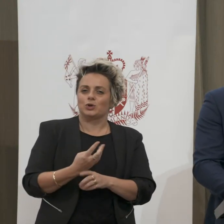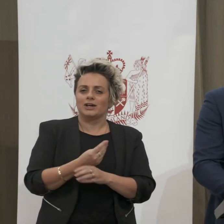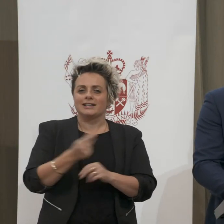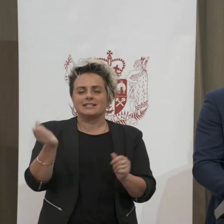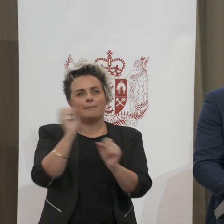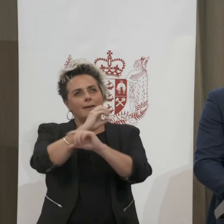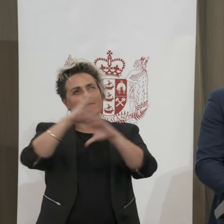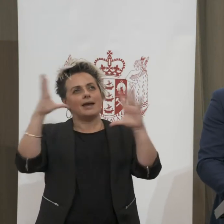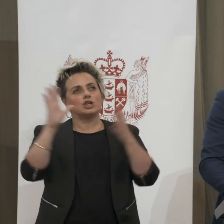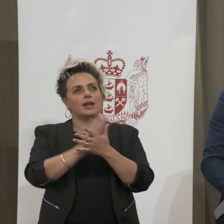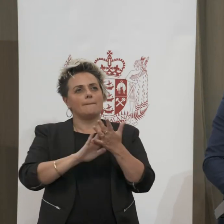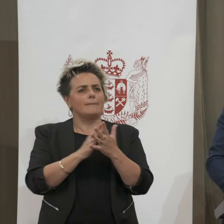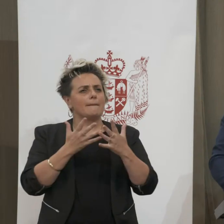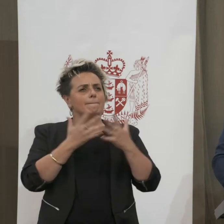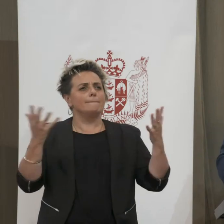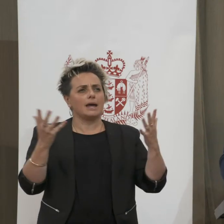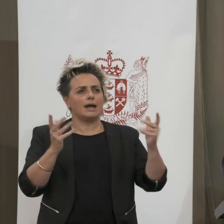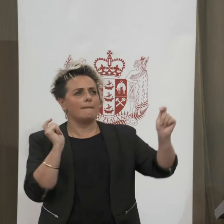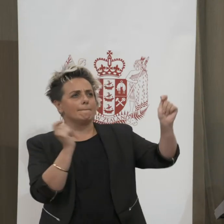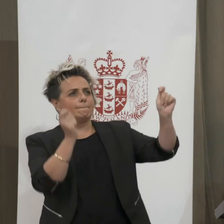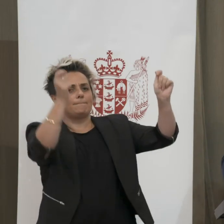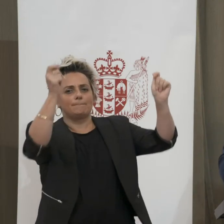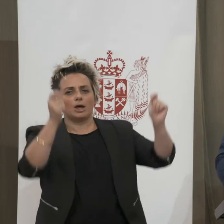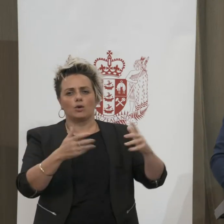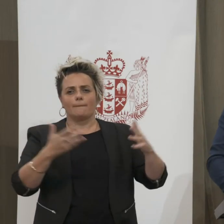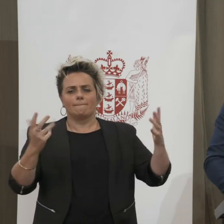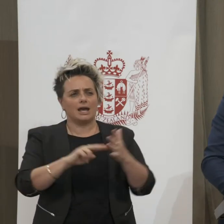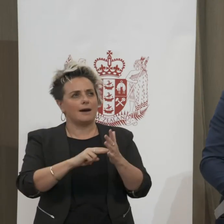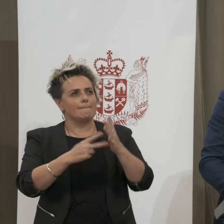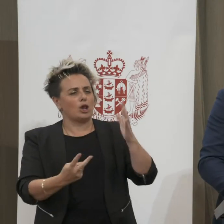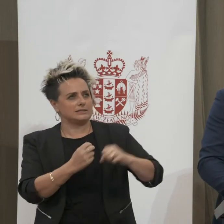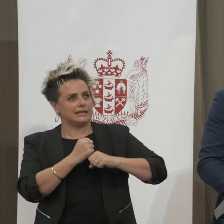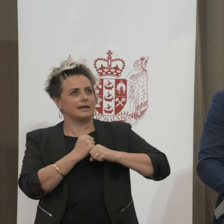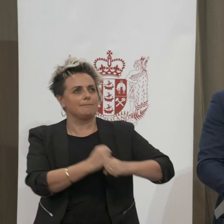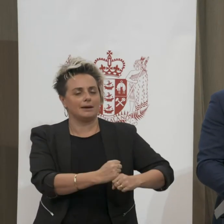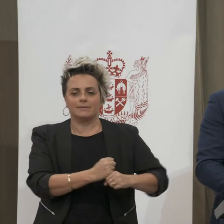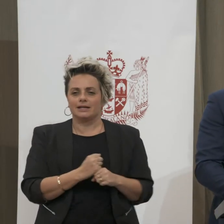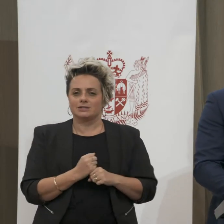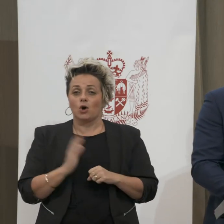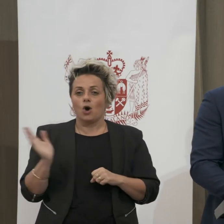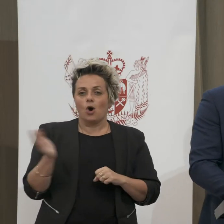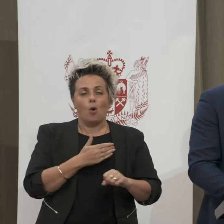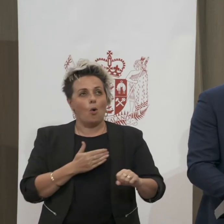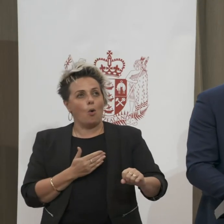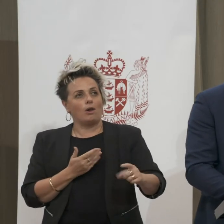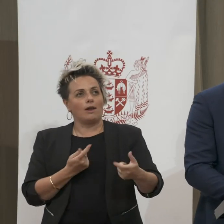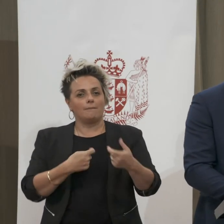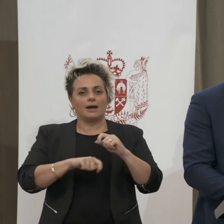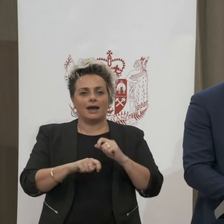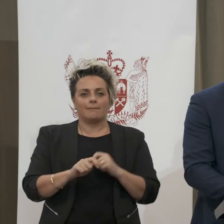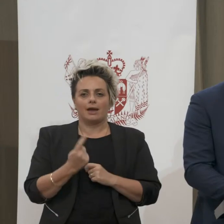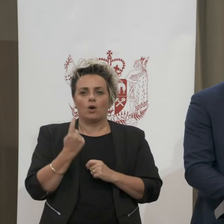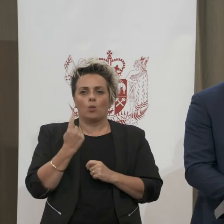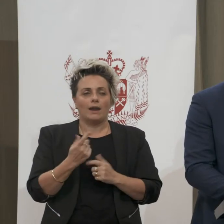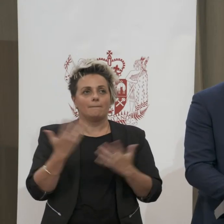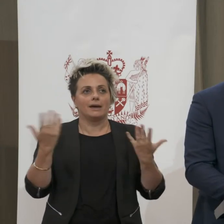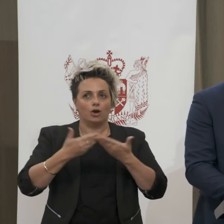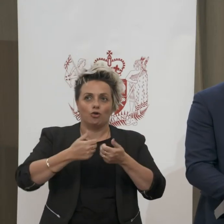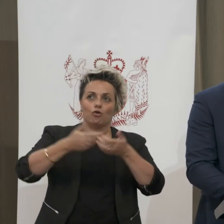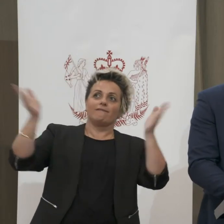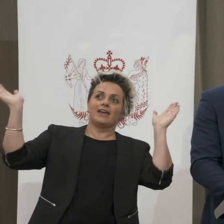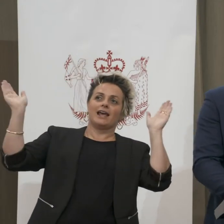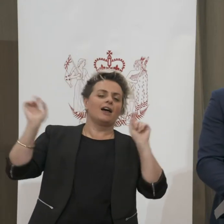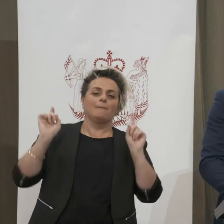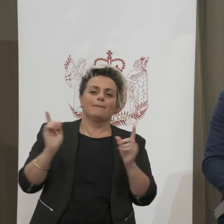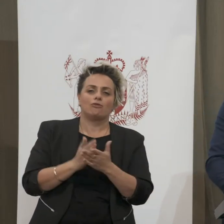statement means big infrastructure builds, massive policy commitments, all leading up to a single grand reveal.